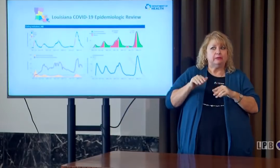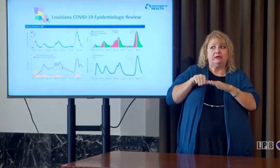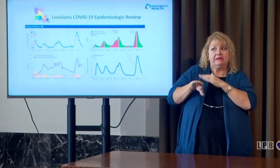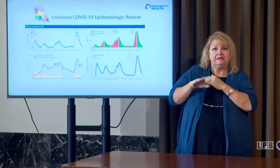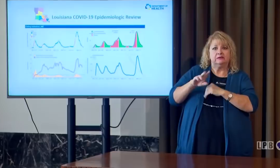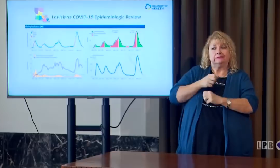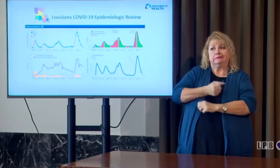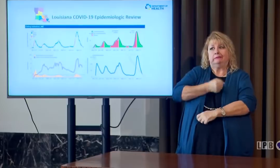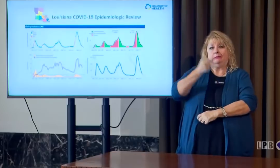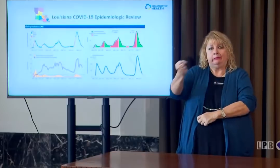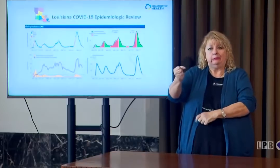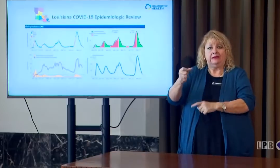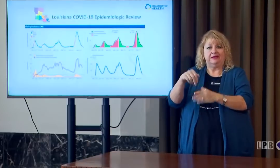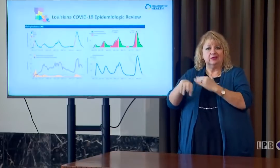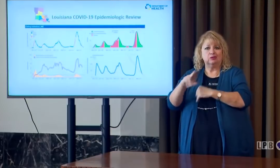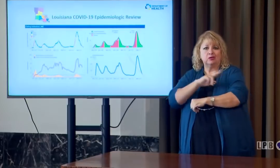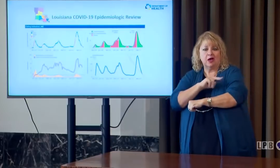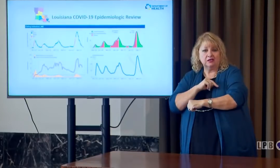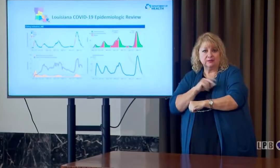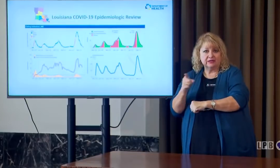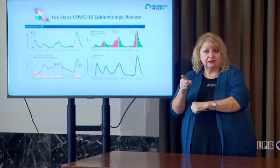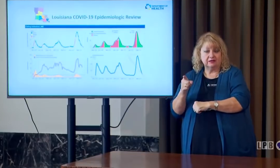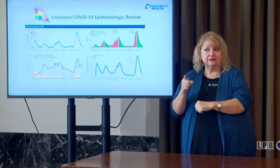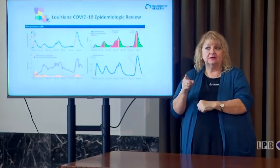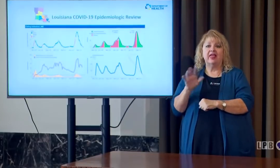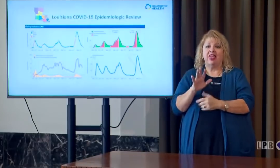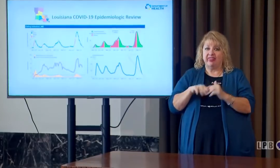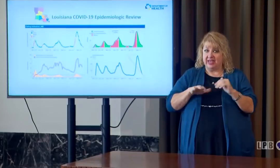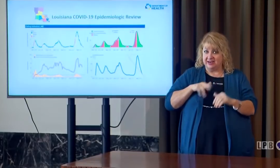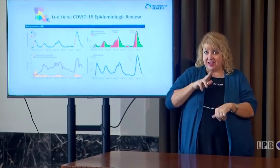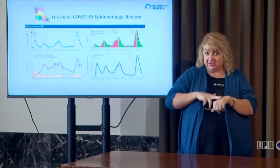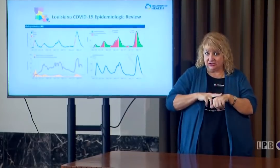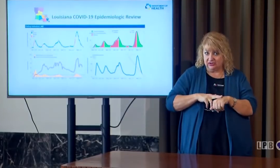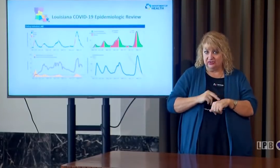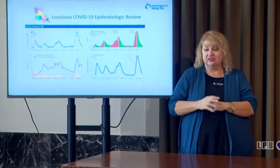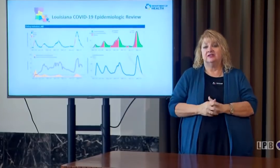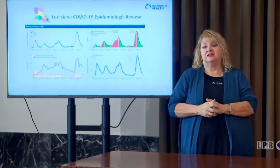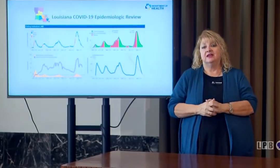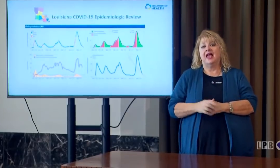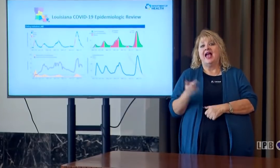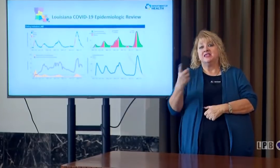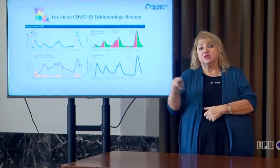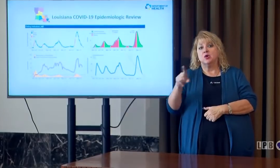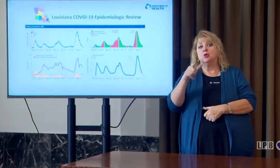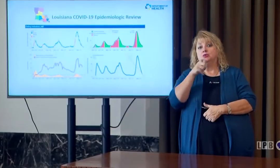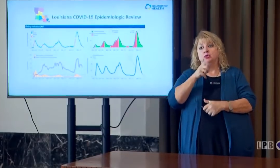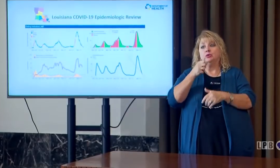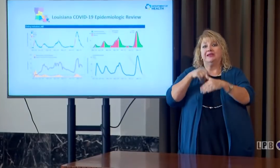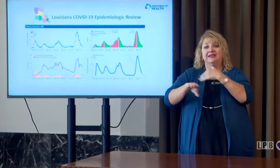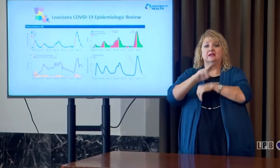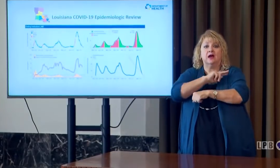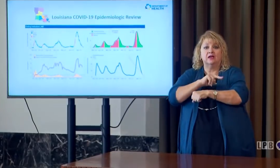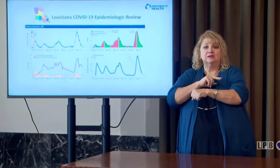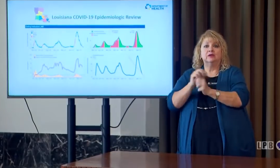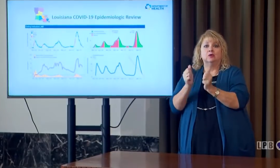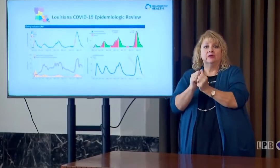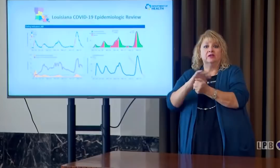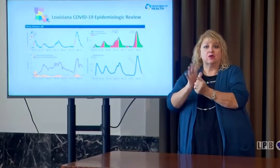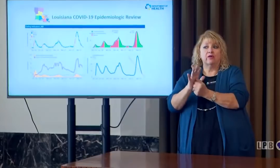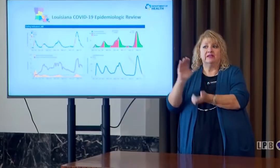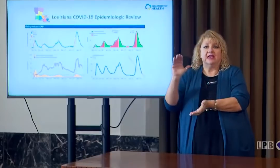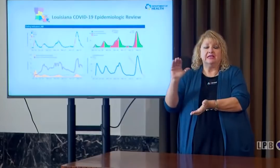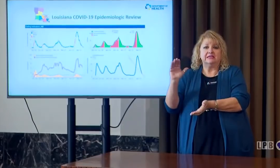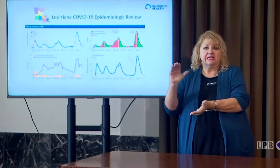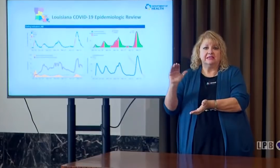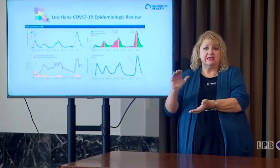average. And we have less people in the hospital with COVID at any point in time than the national average. All of that is reassuring. I'll